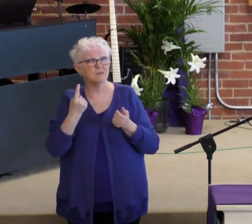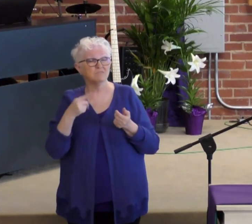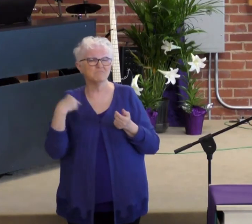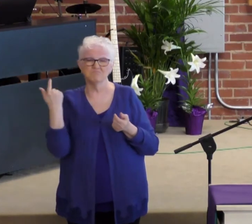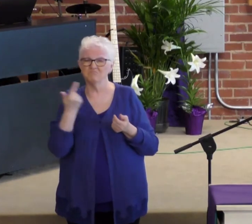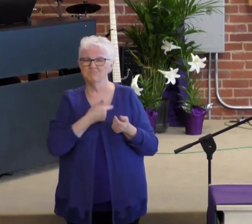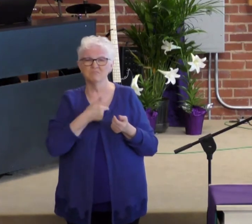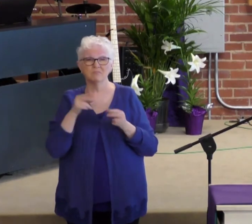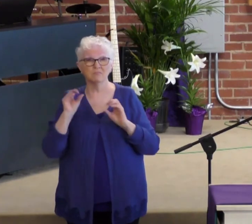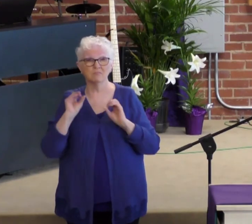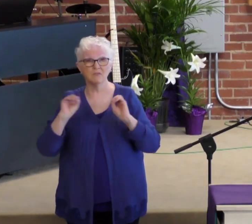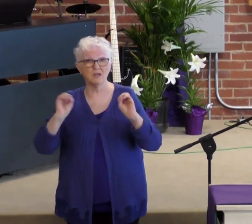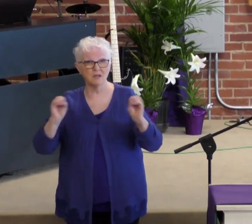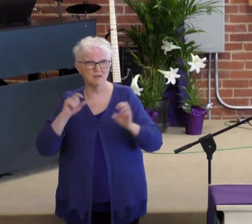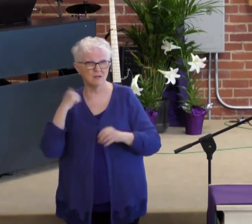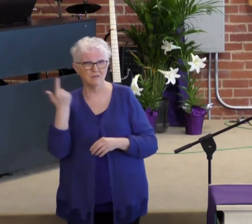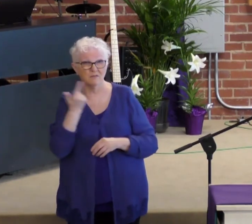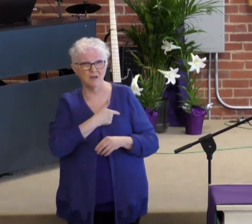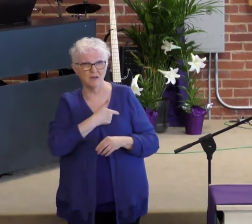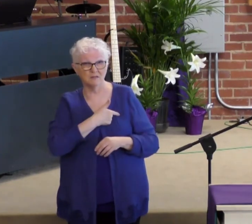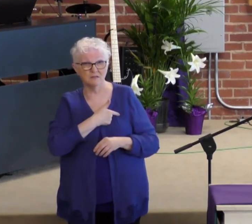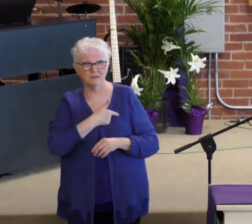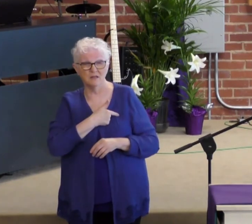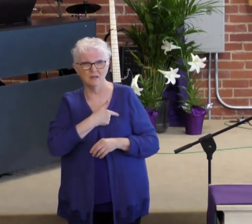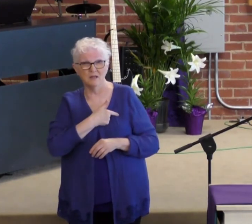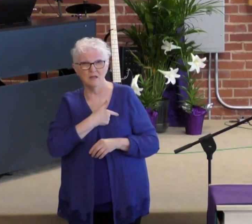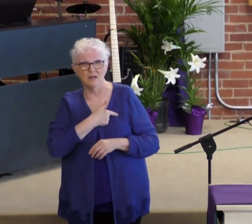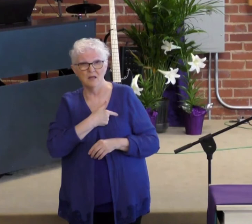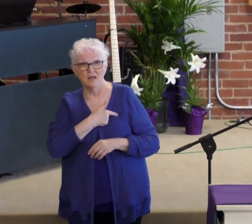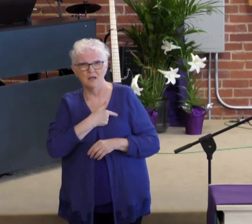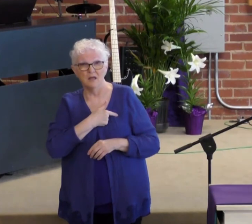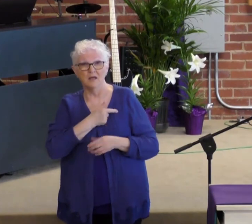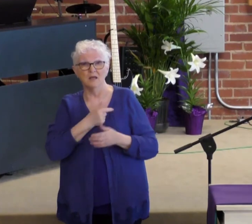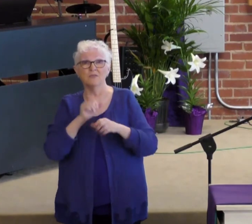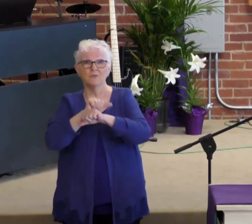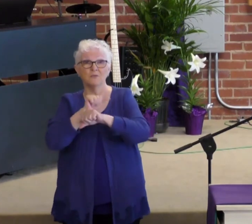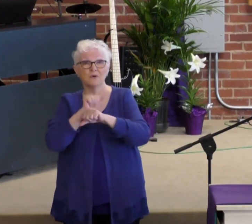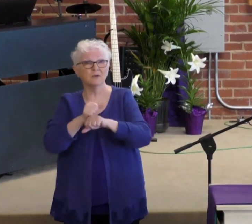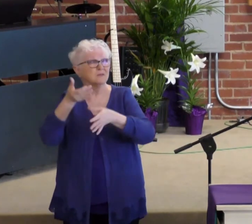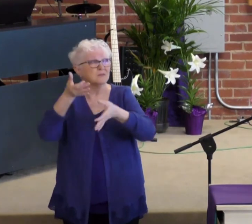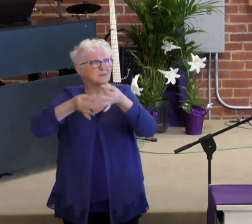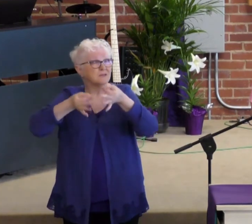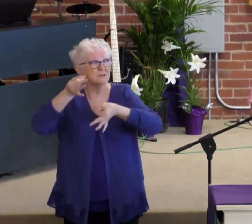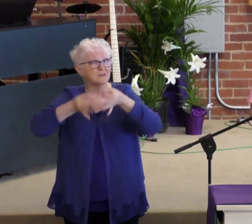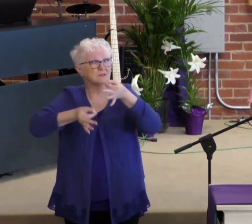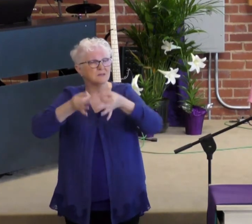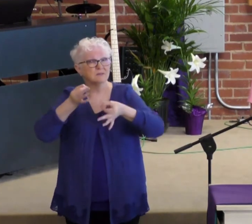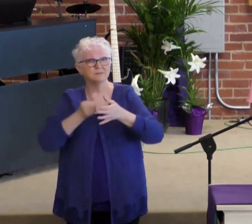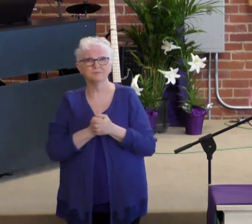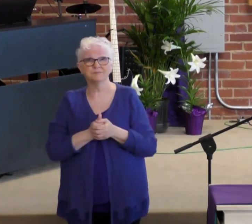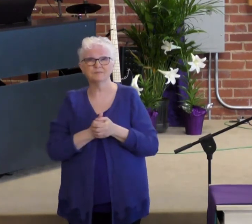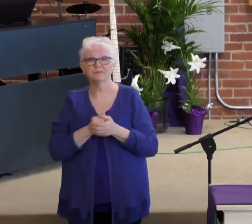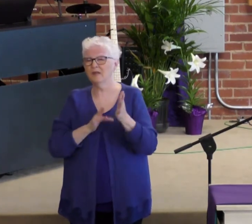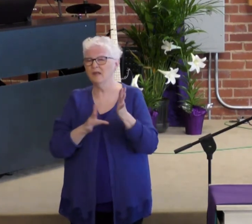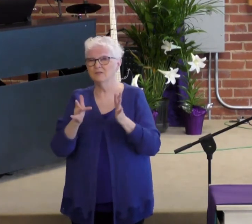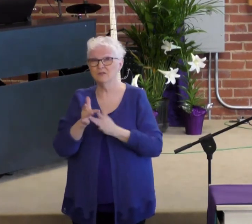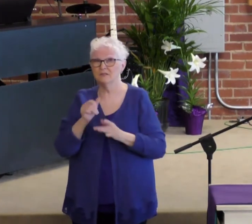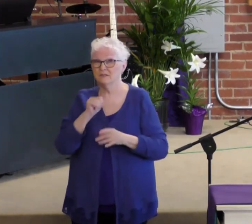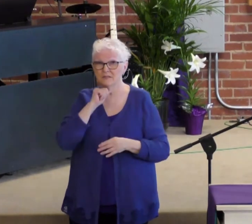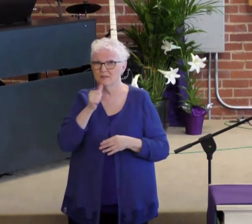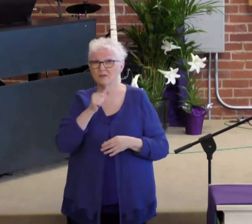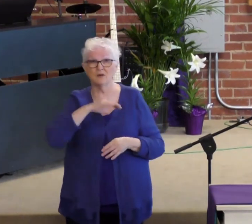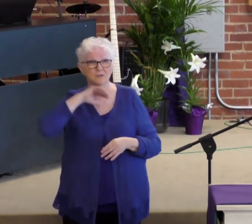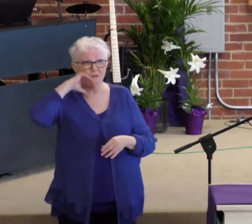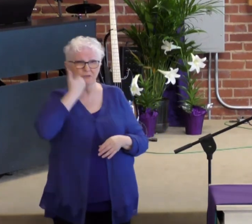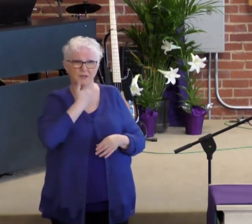to condemn or judge. And he didn't shame them for being cowards. He didn't say, "How in the